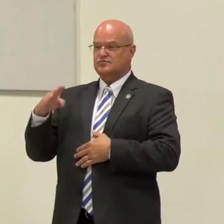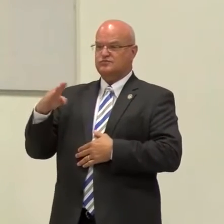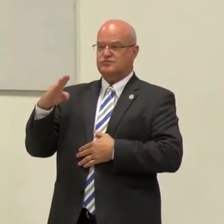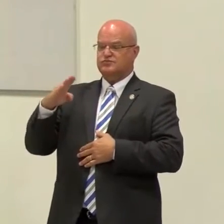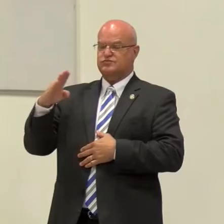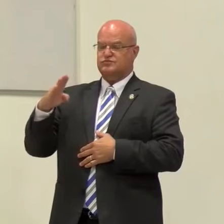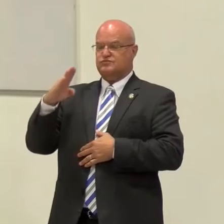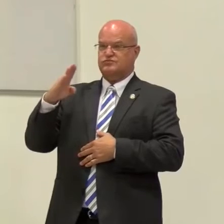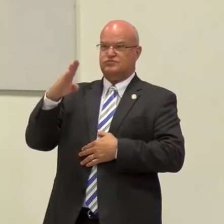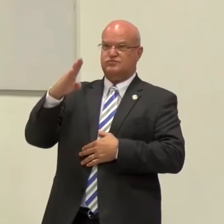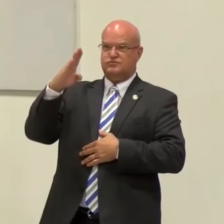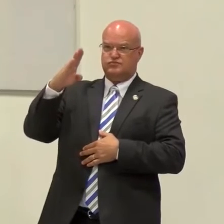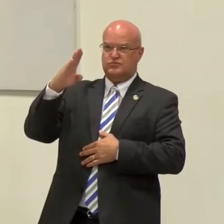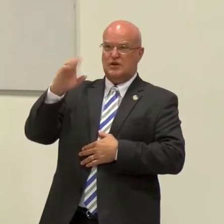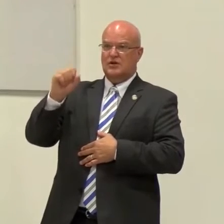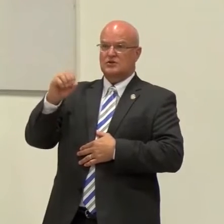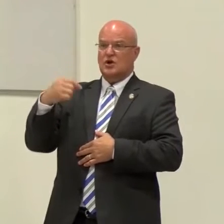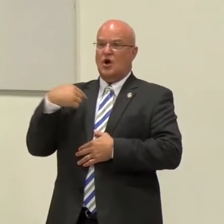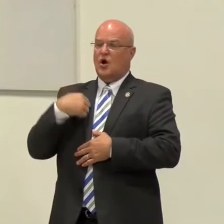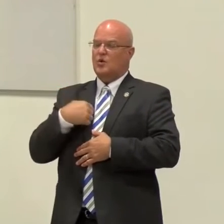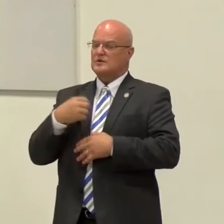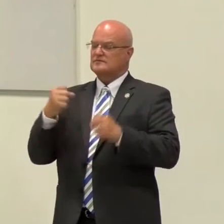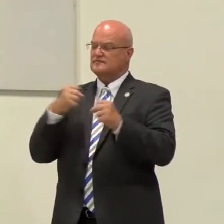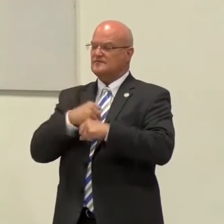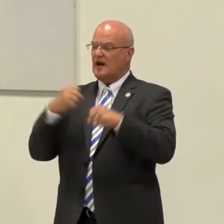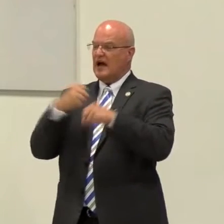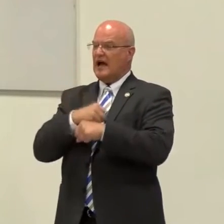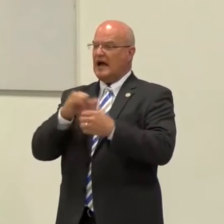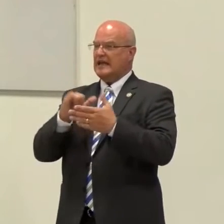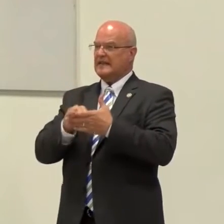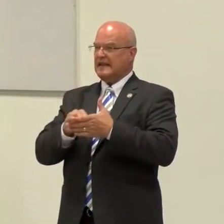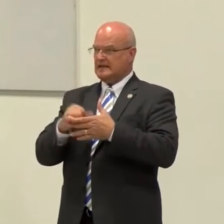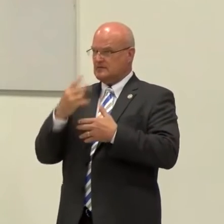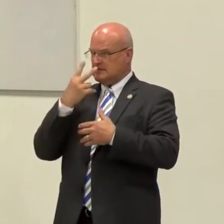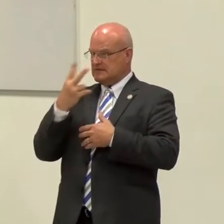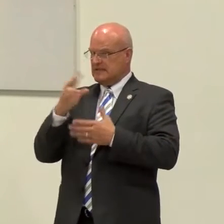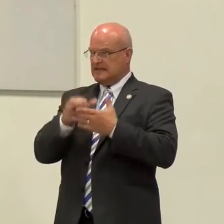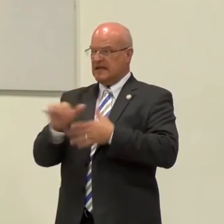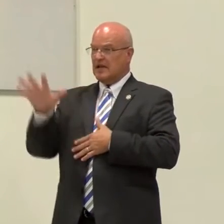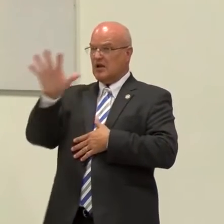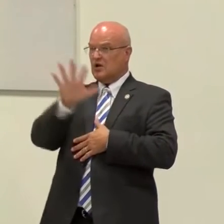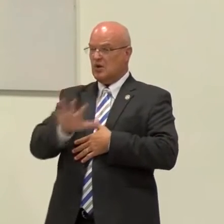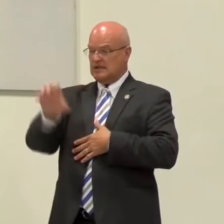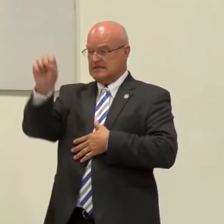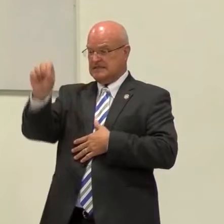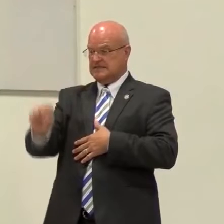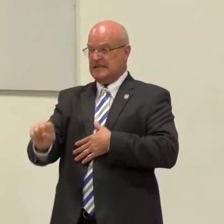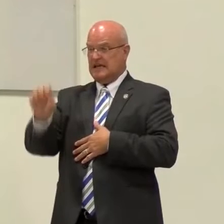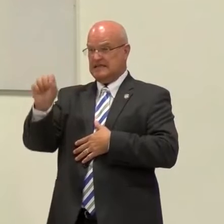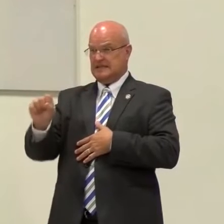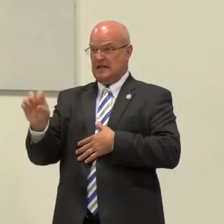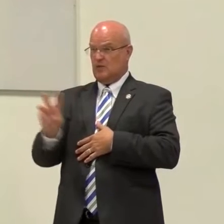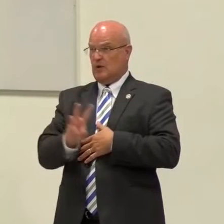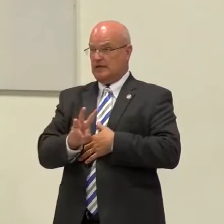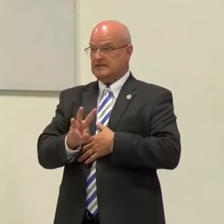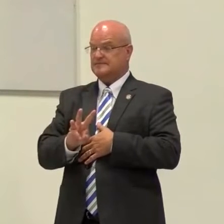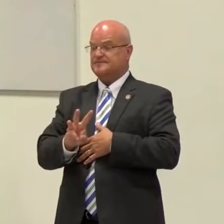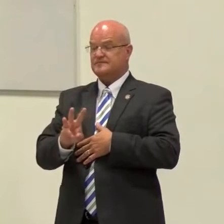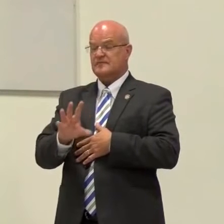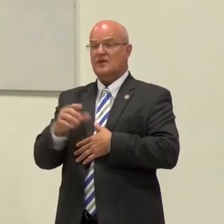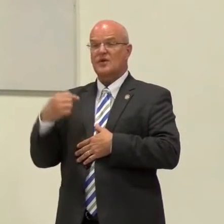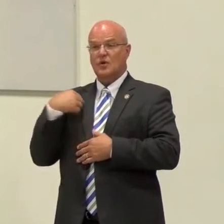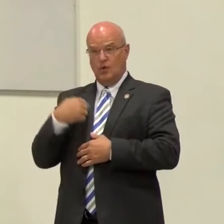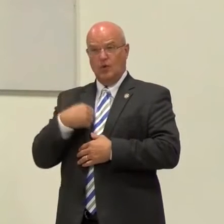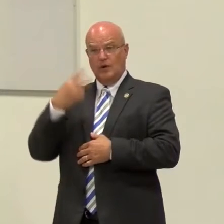fairly dramatically. And so we're fighting that trend that we see across the South and the Southwest, and